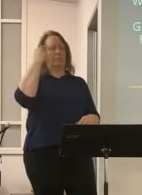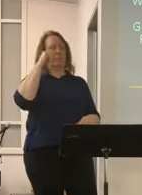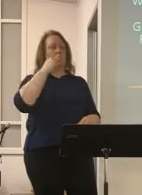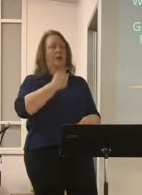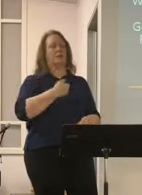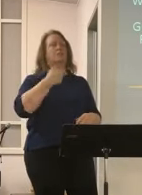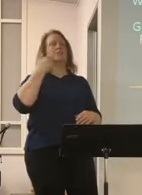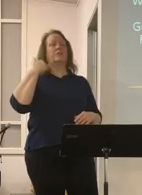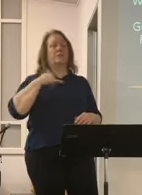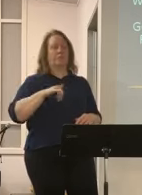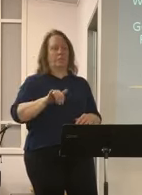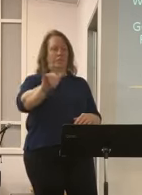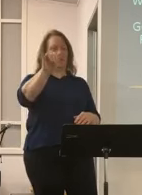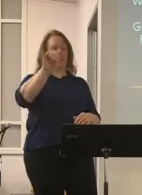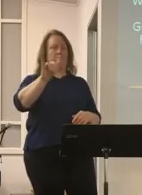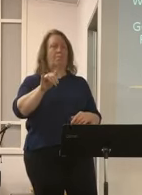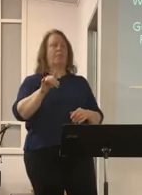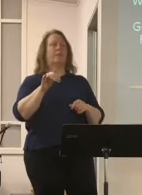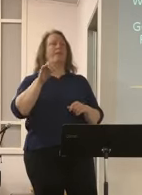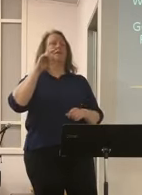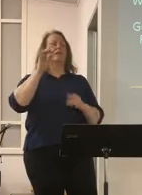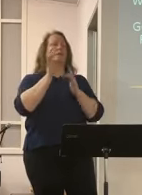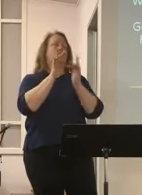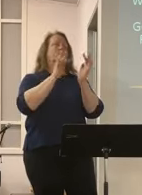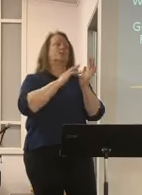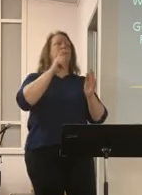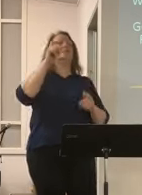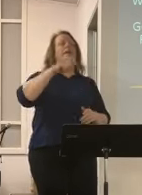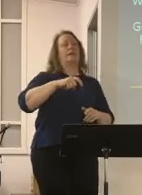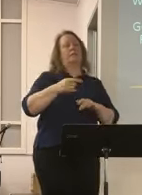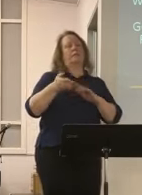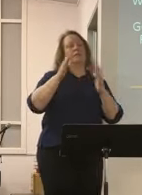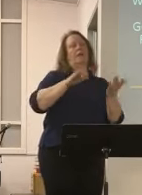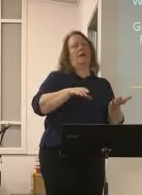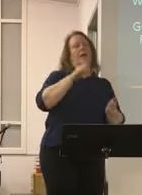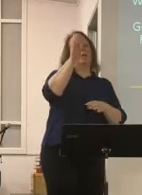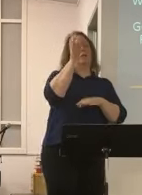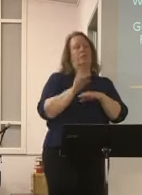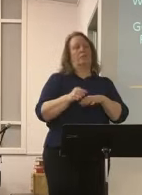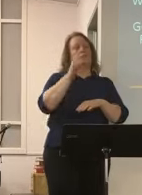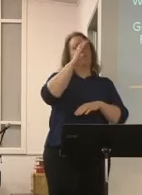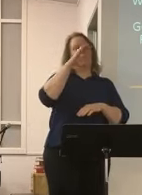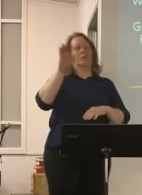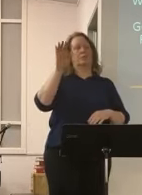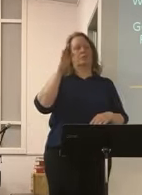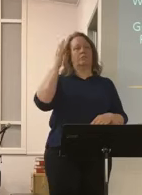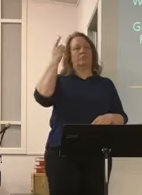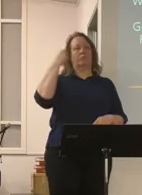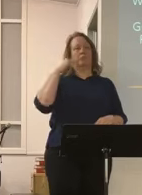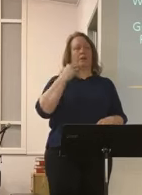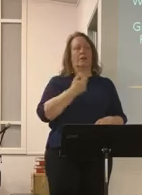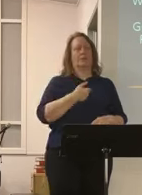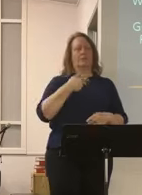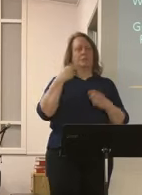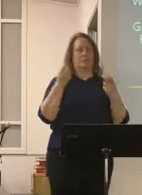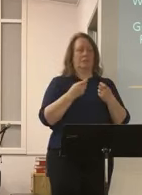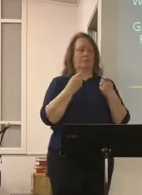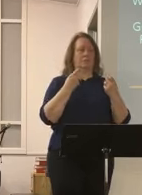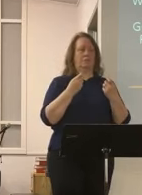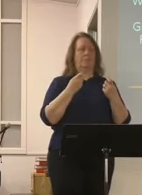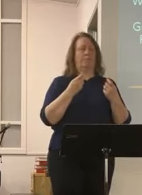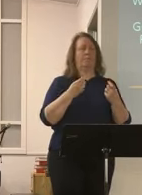simple. Jesus had to die on the cross for your and my sins. That's the only way it could work. And we